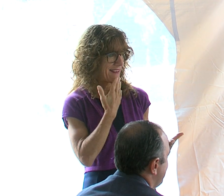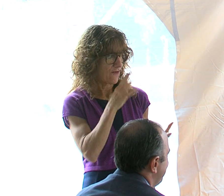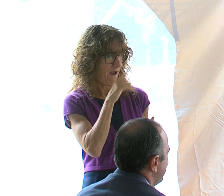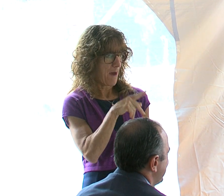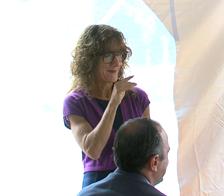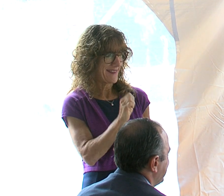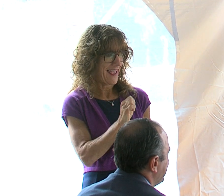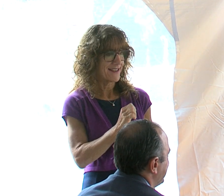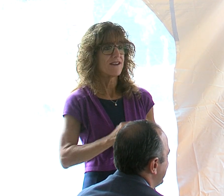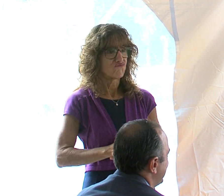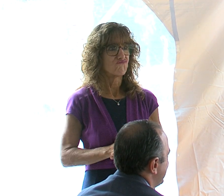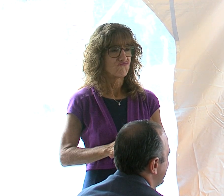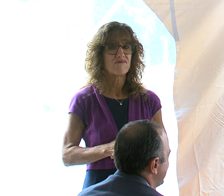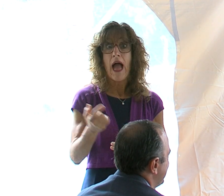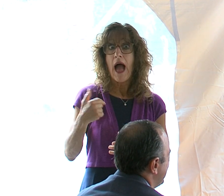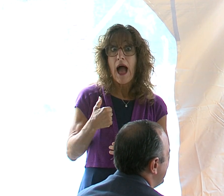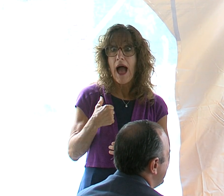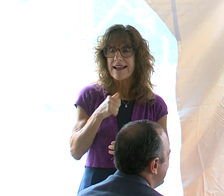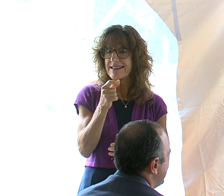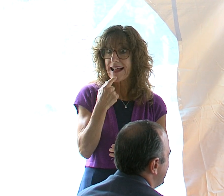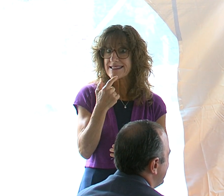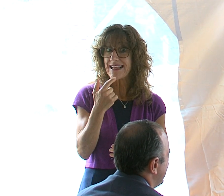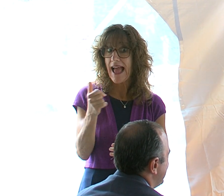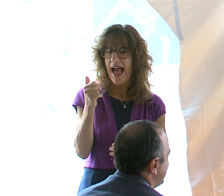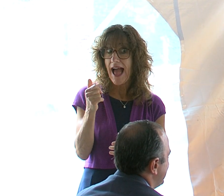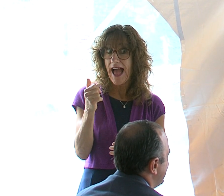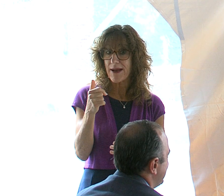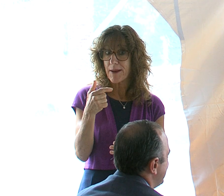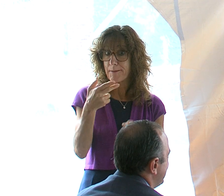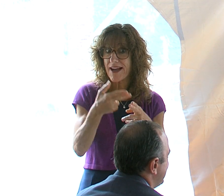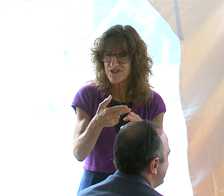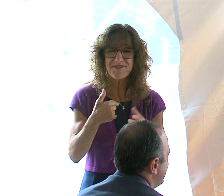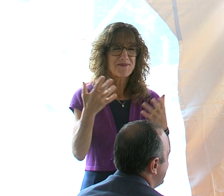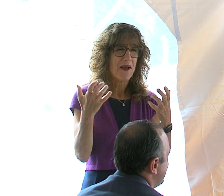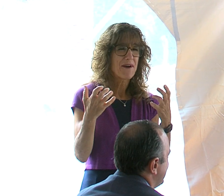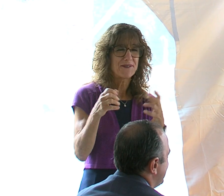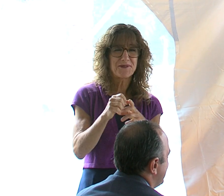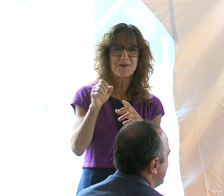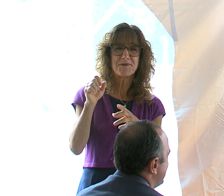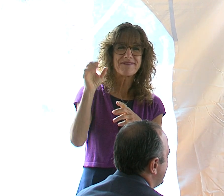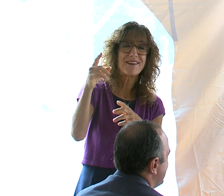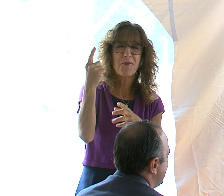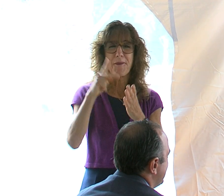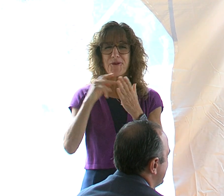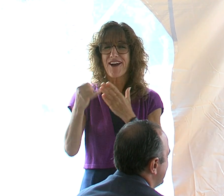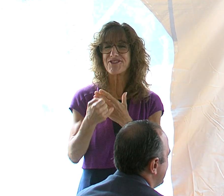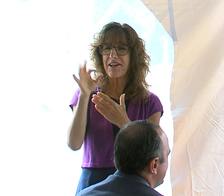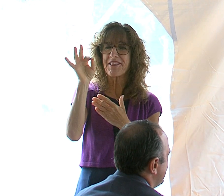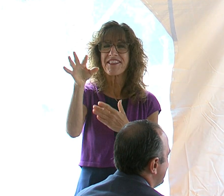update. I did not say I would mention it. And so I do want to mention one project, which is